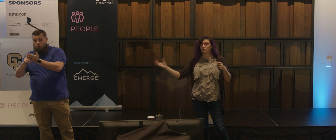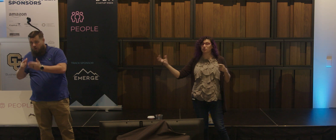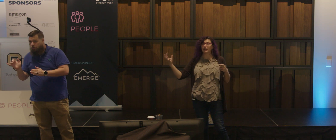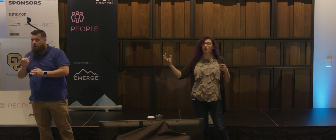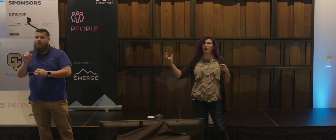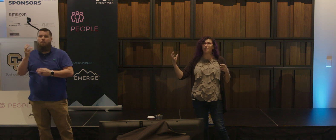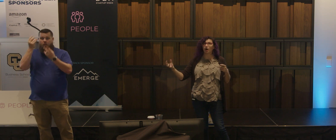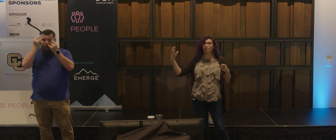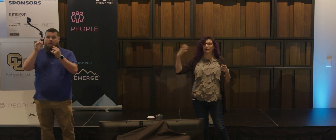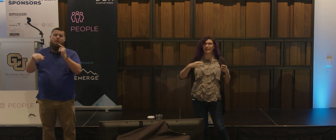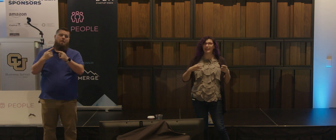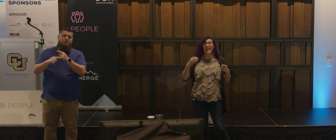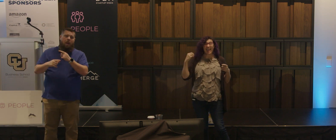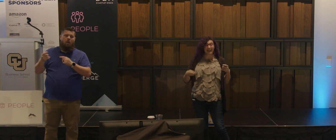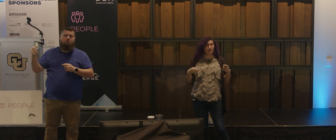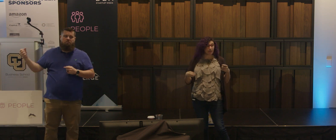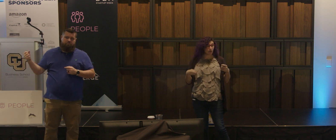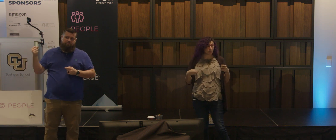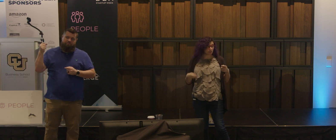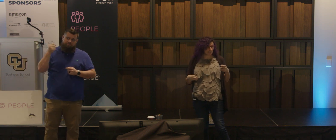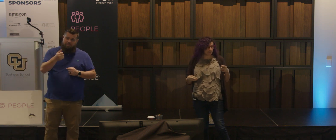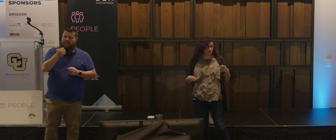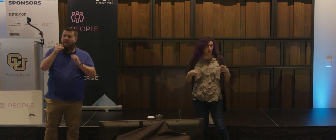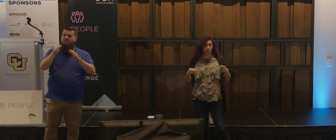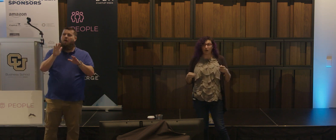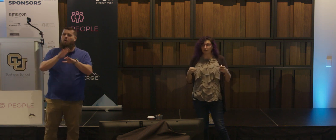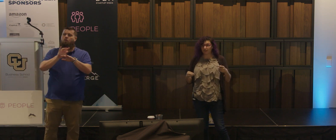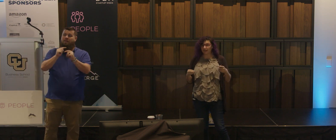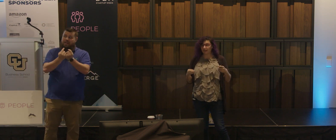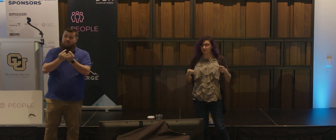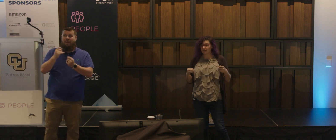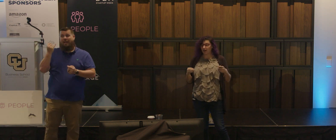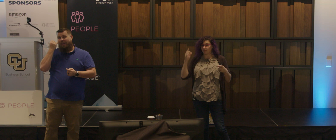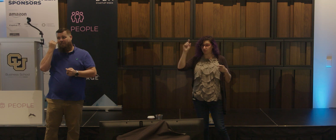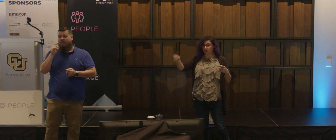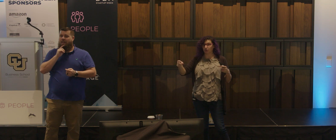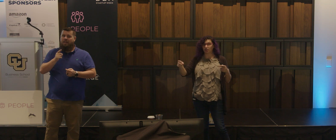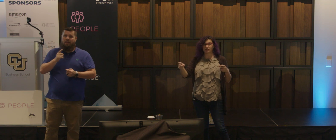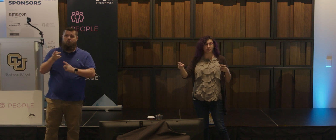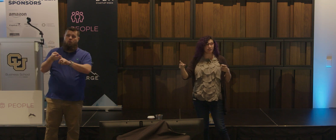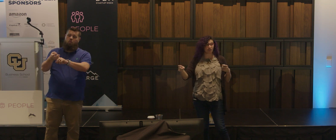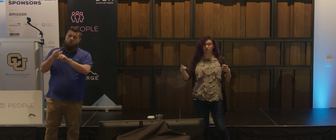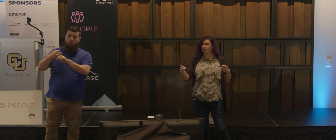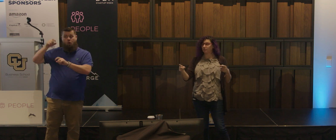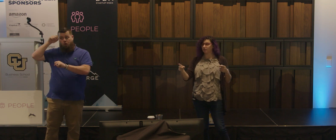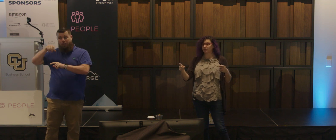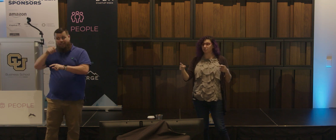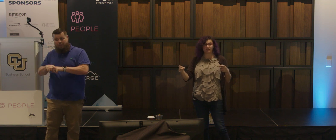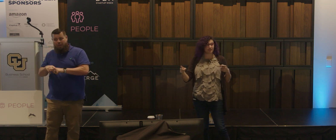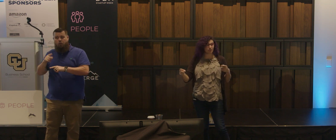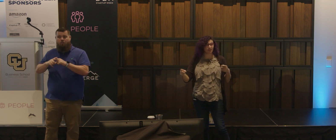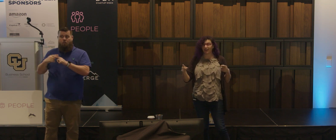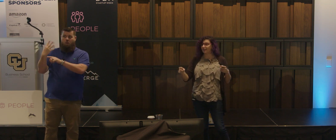about it, if you're thinking about bringing anybody onto your team, whether that is recruiting your sibling to film